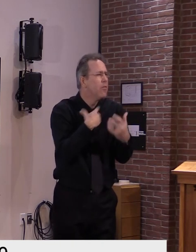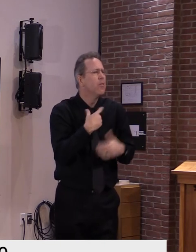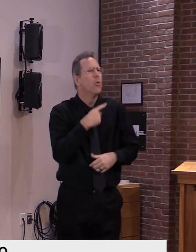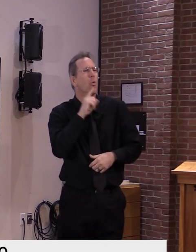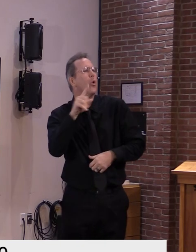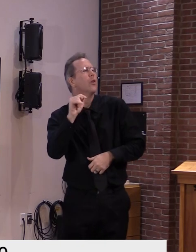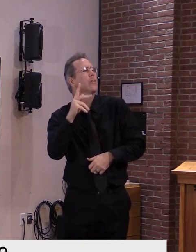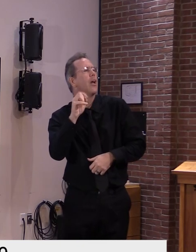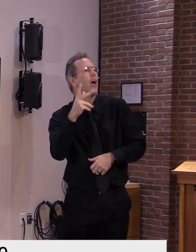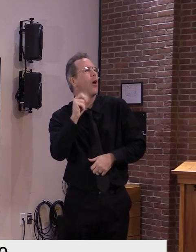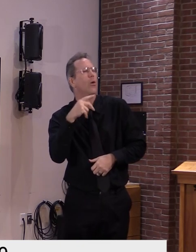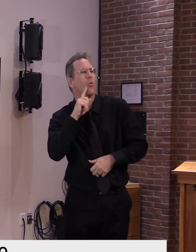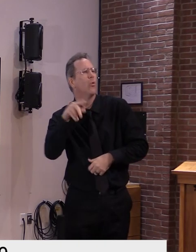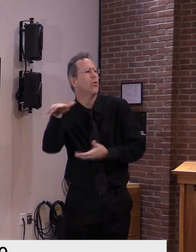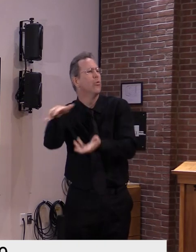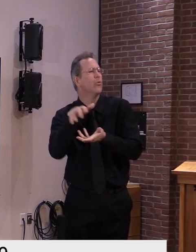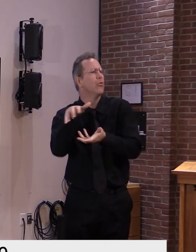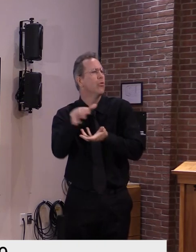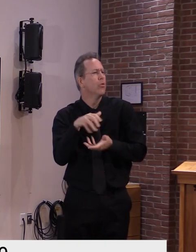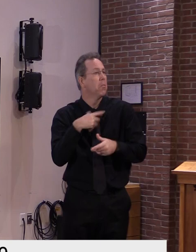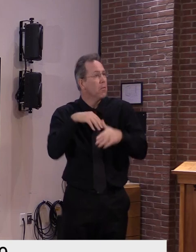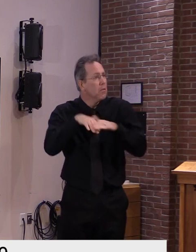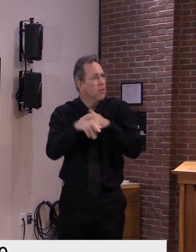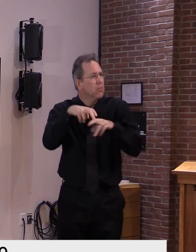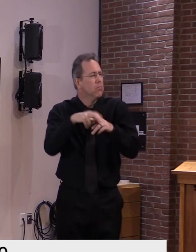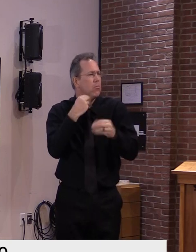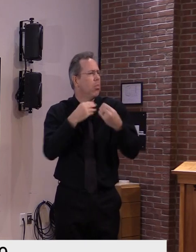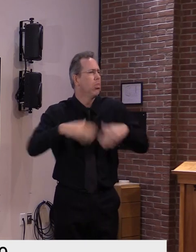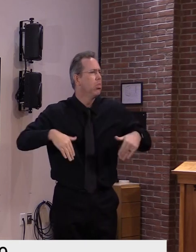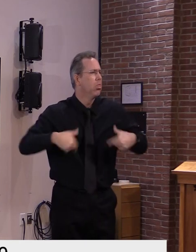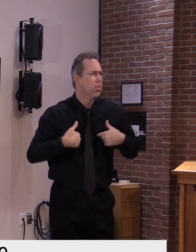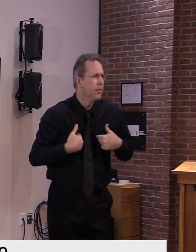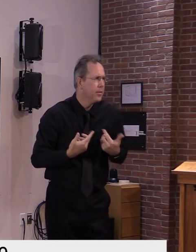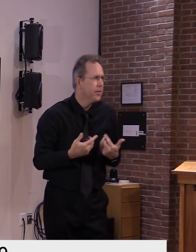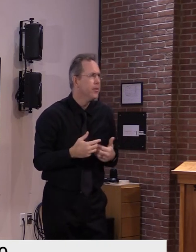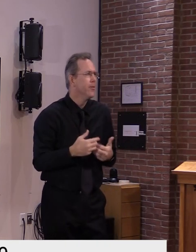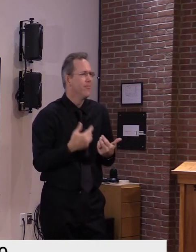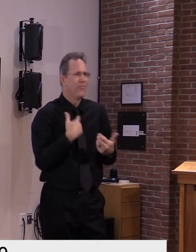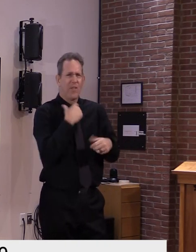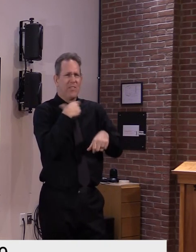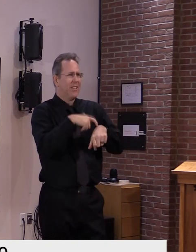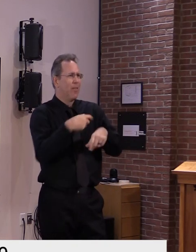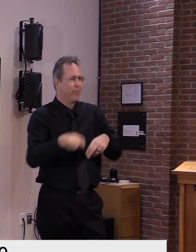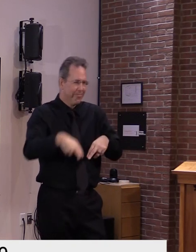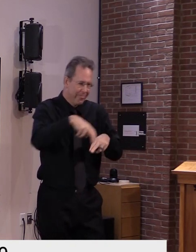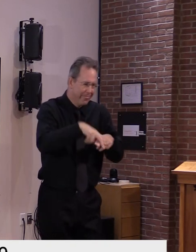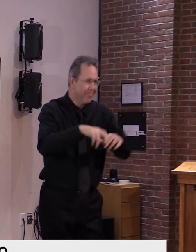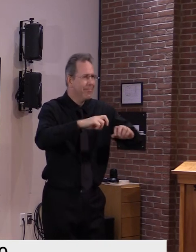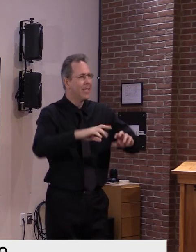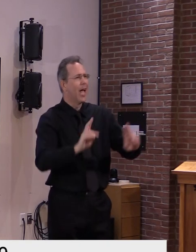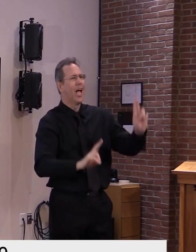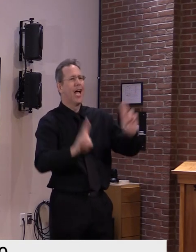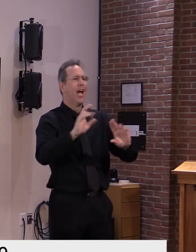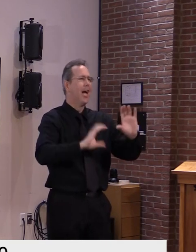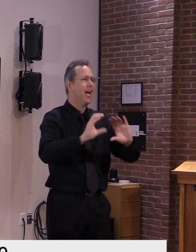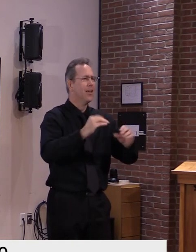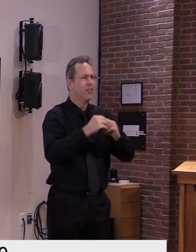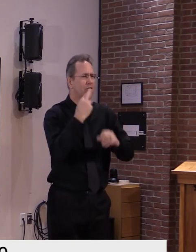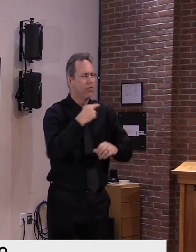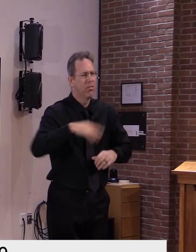but again, it's from my standpoint, I just don't have the opportunity, the time to do this. All right, we're going to move to.